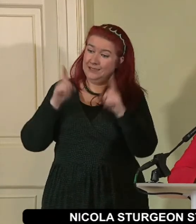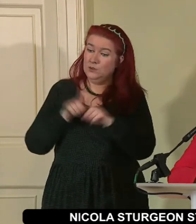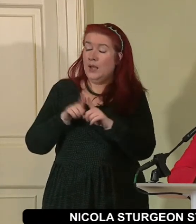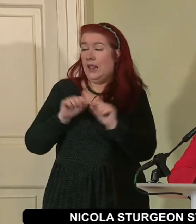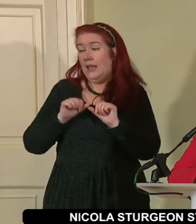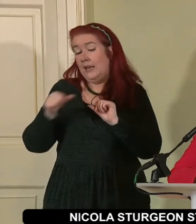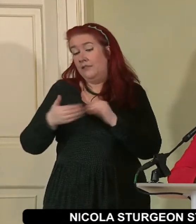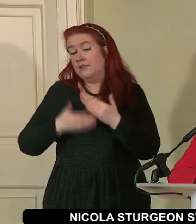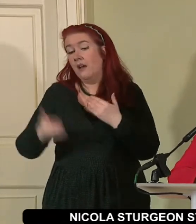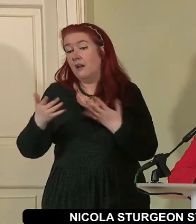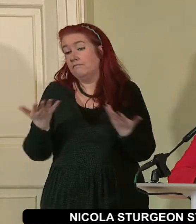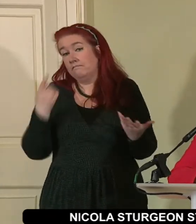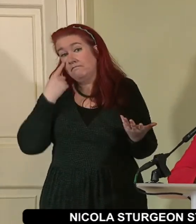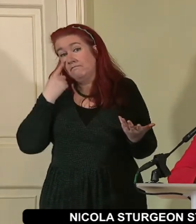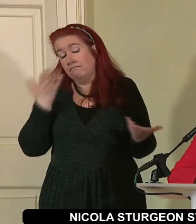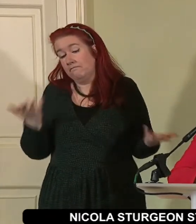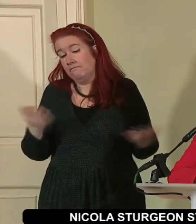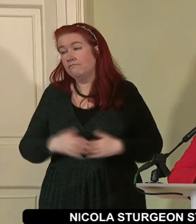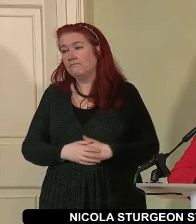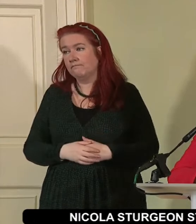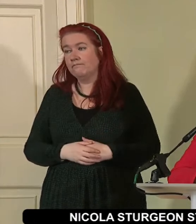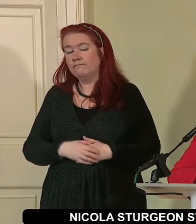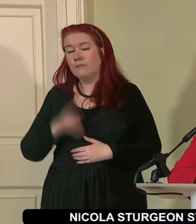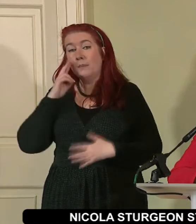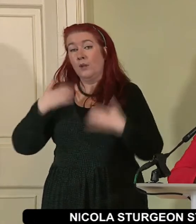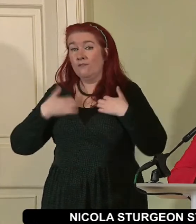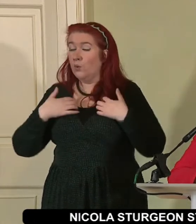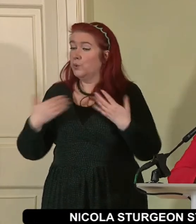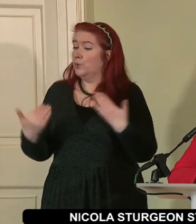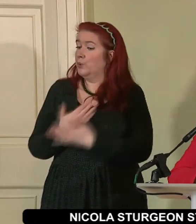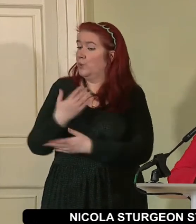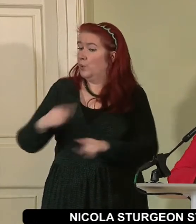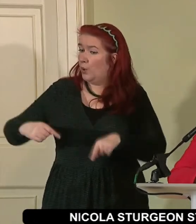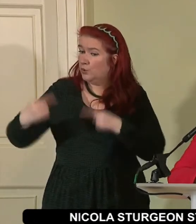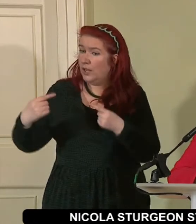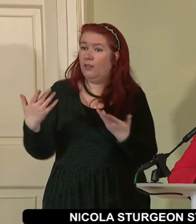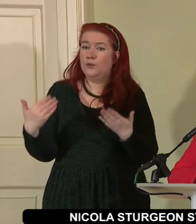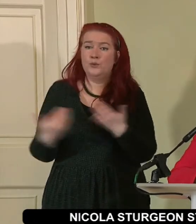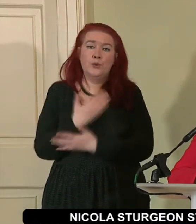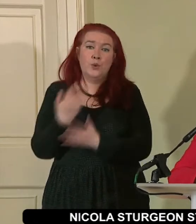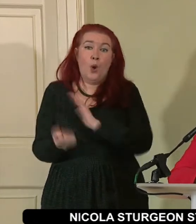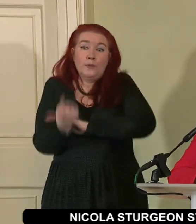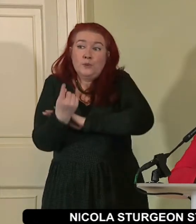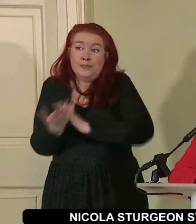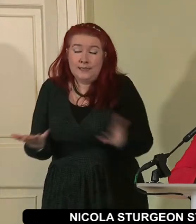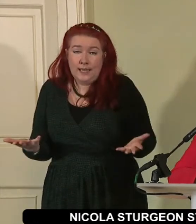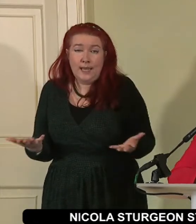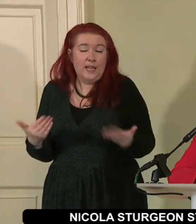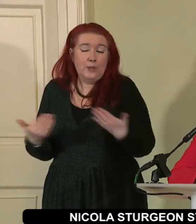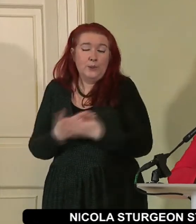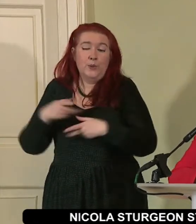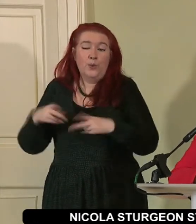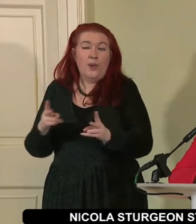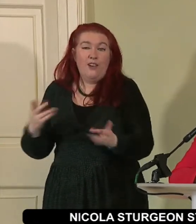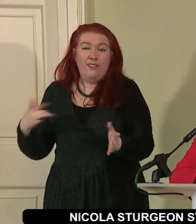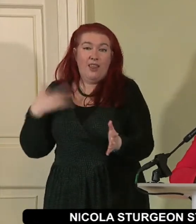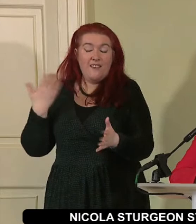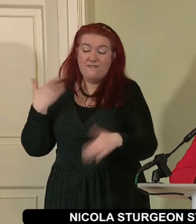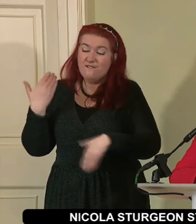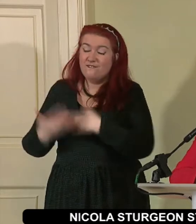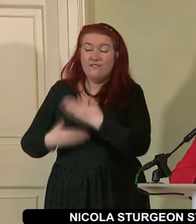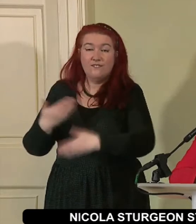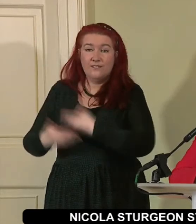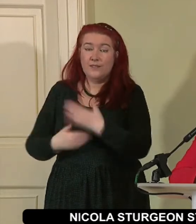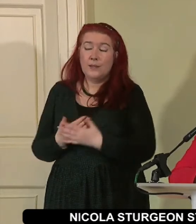Beyond that, we will see. I'm looking forward to new opportunities, new challenges, and just a new way of living life.